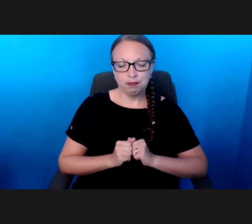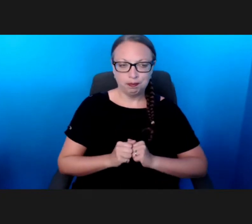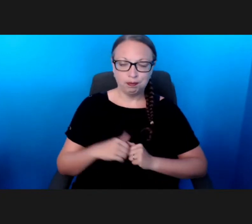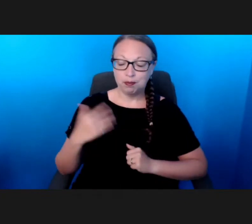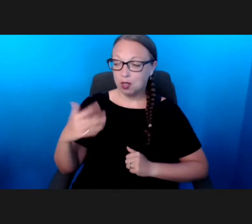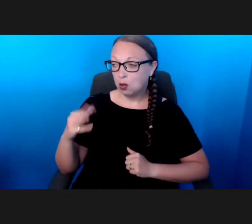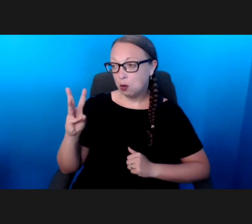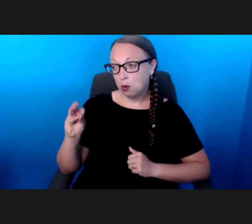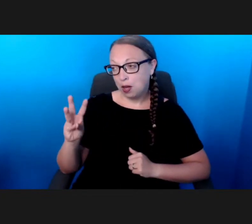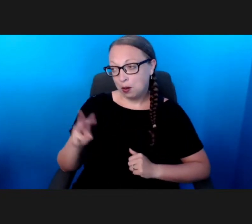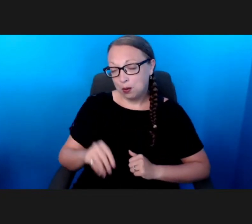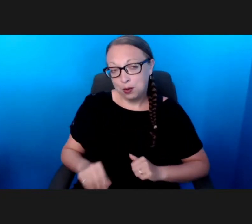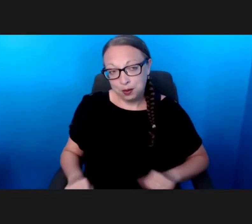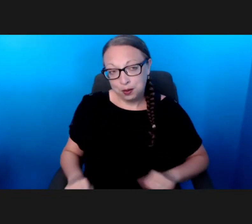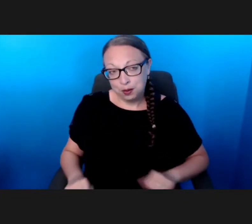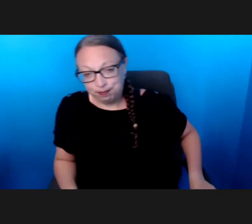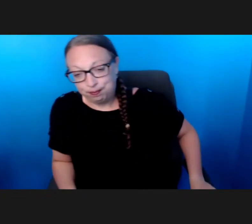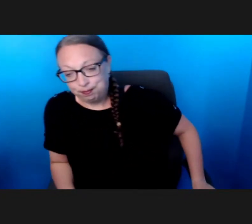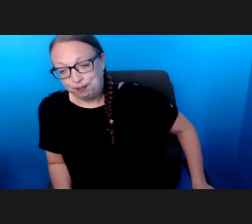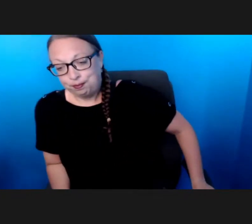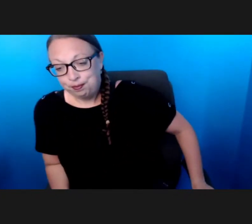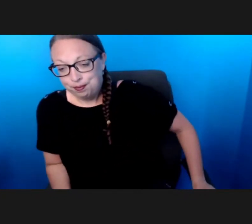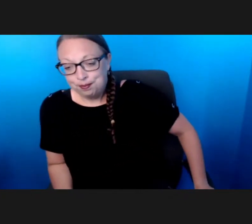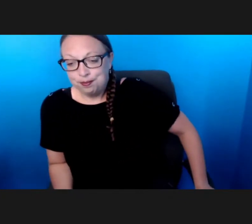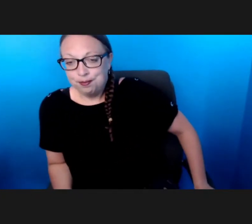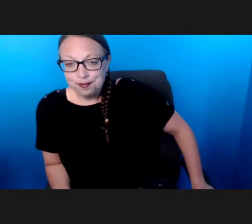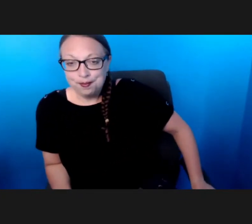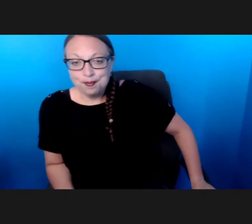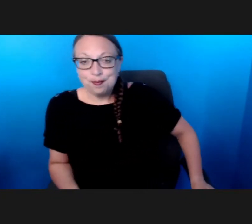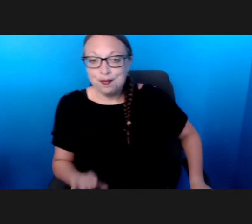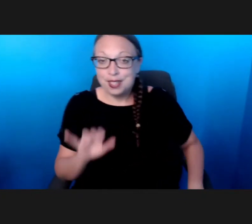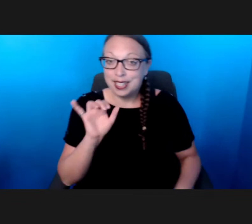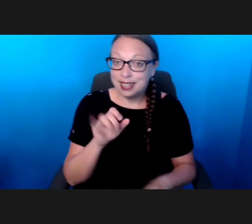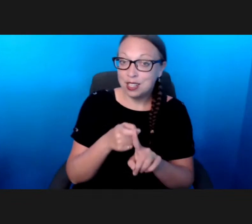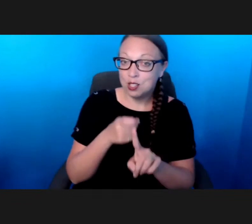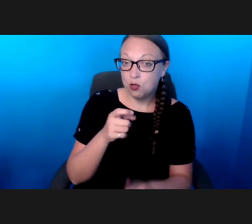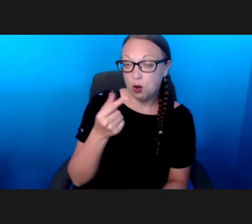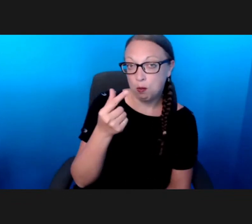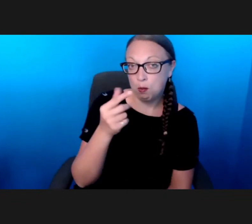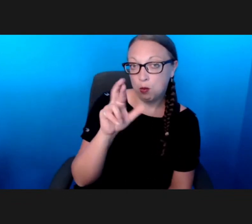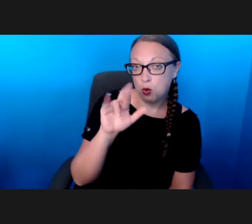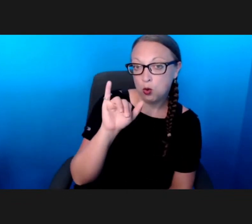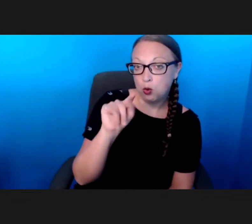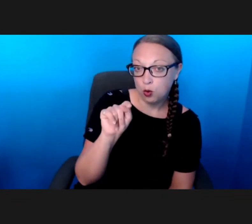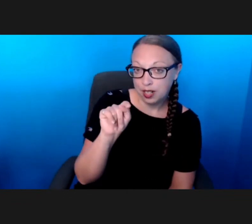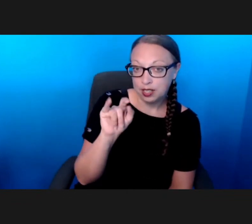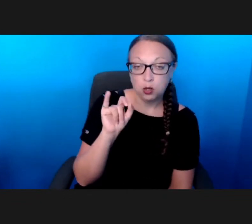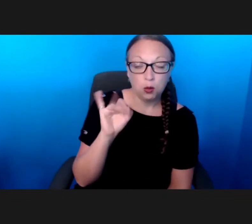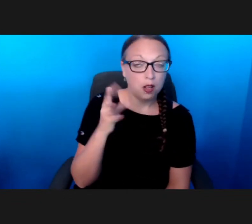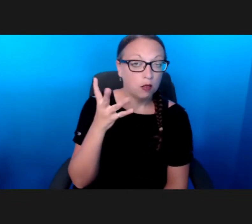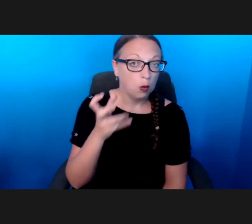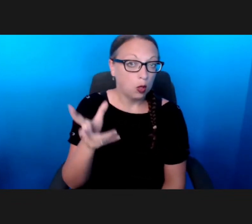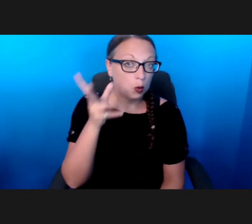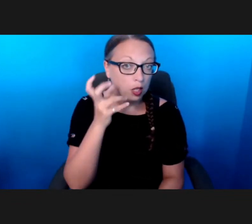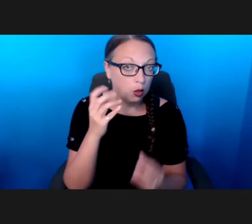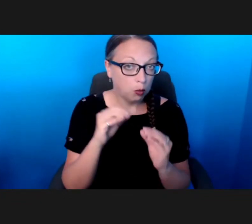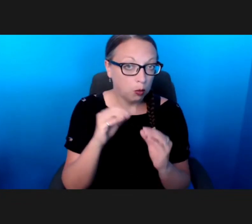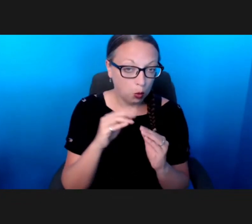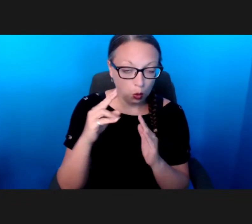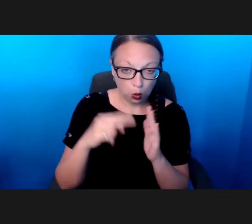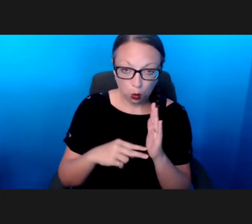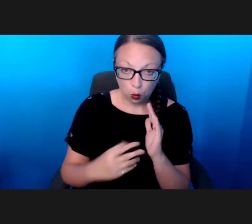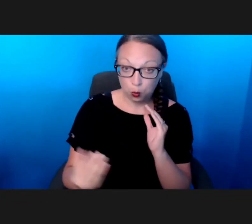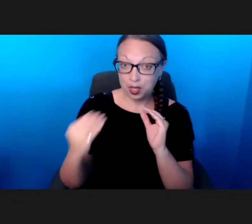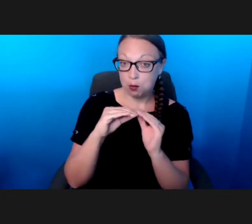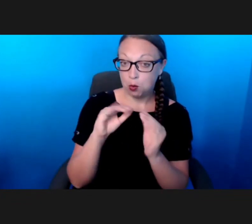Wow. And that's from Grit. So if you want to hear more of that or read more of that, please